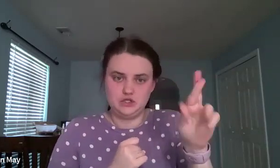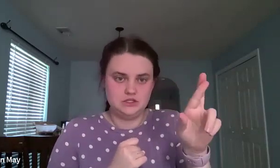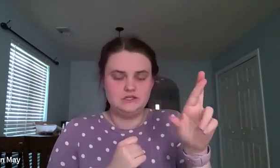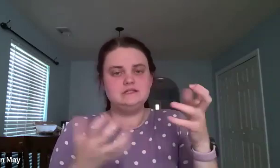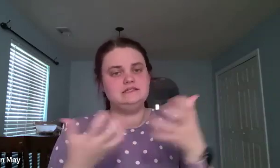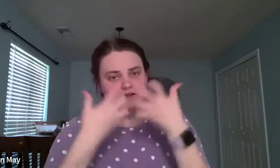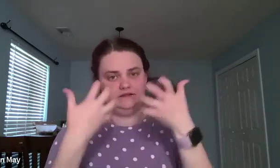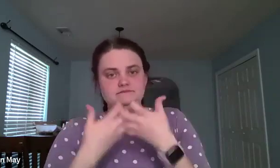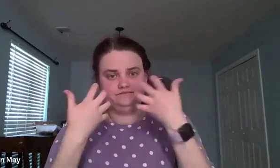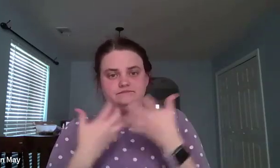Caesar salad.